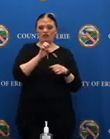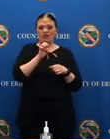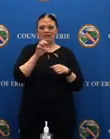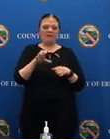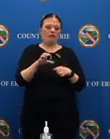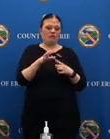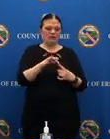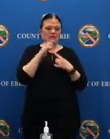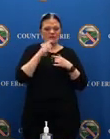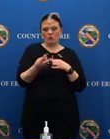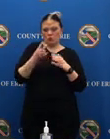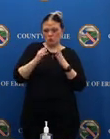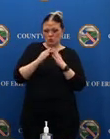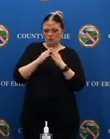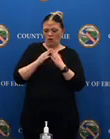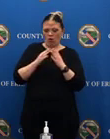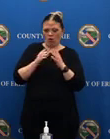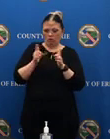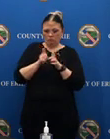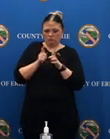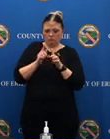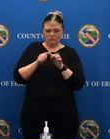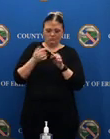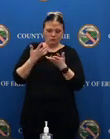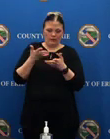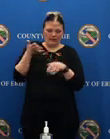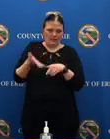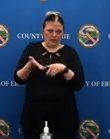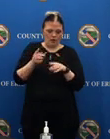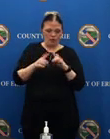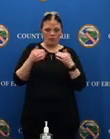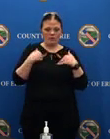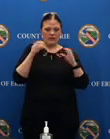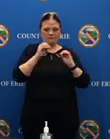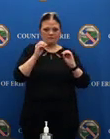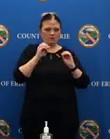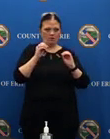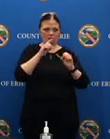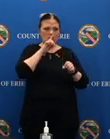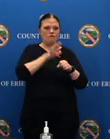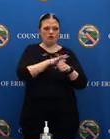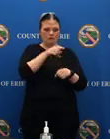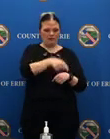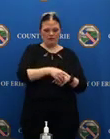small towns where it probably is there, but we have no cases right now in the holding center or jail.